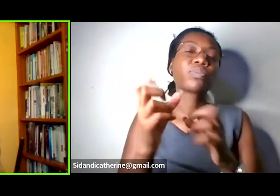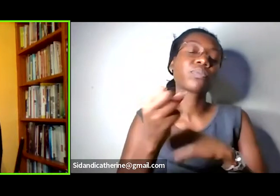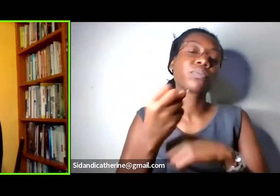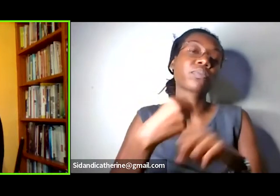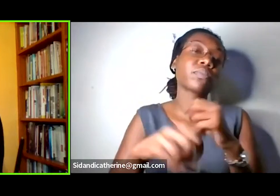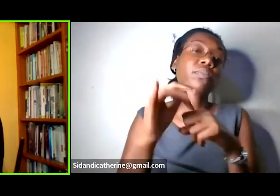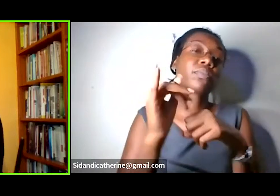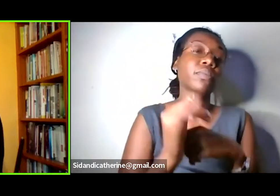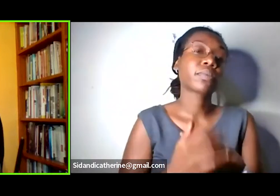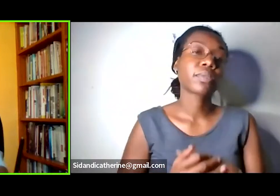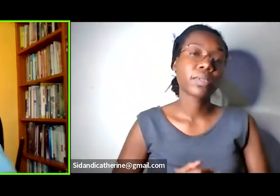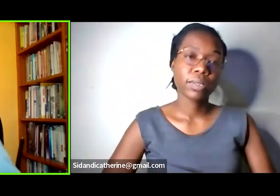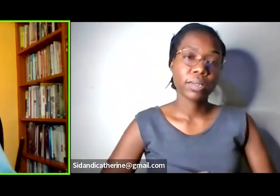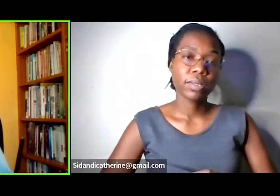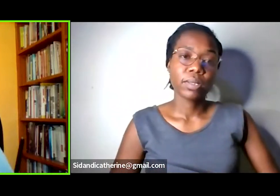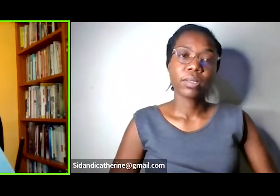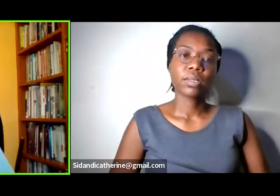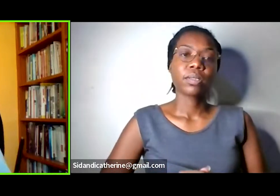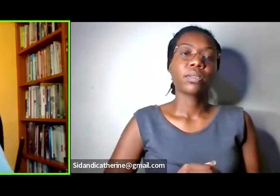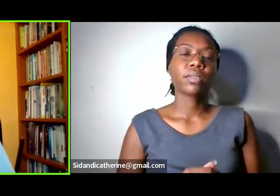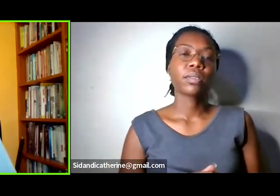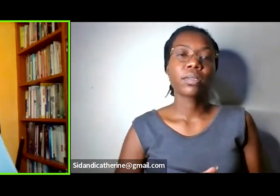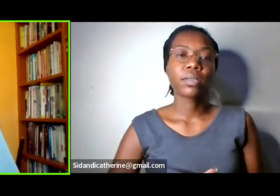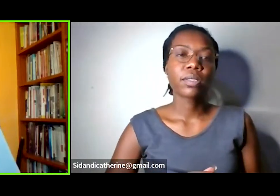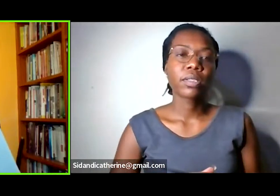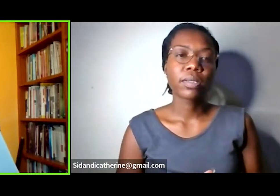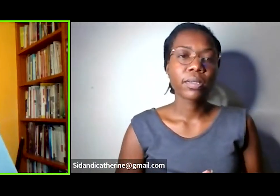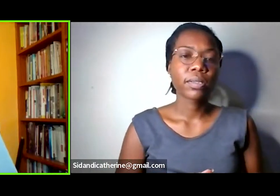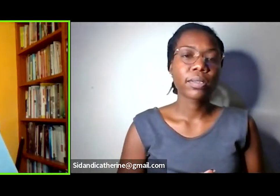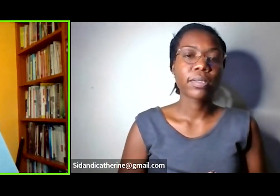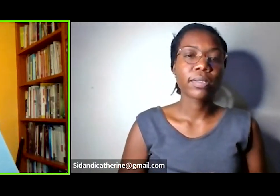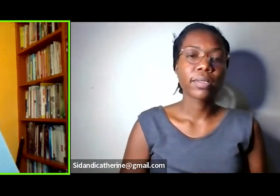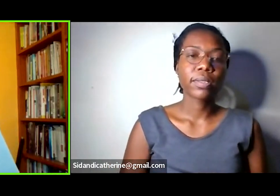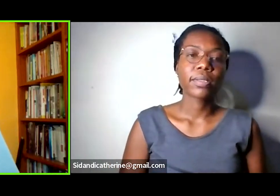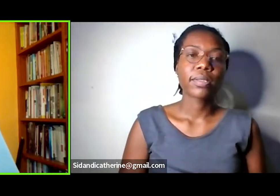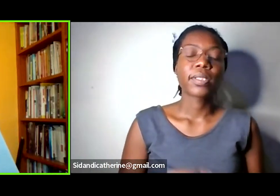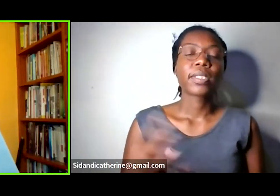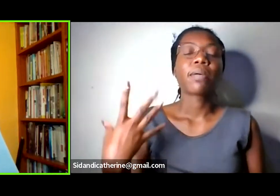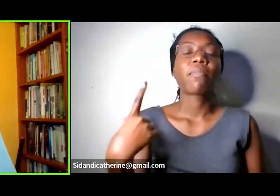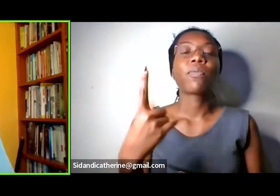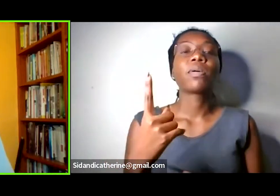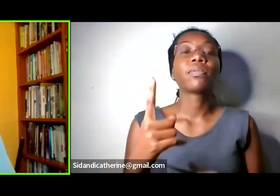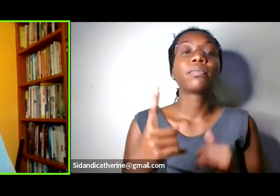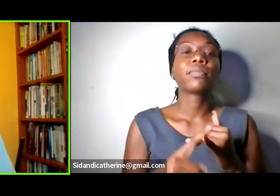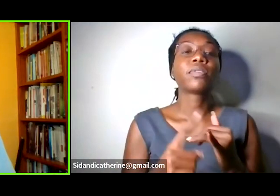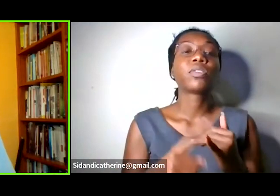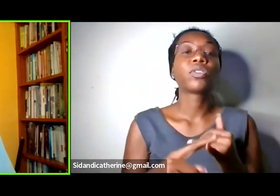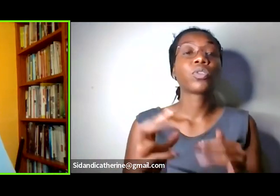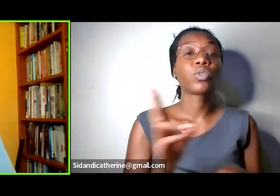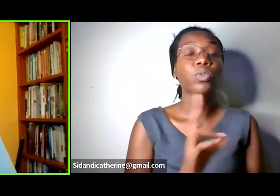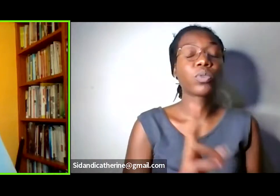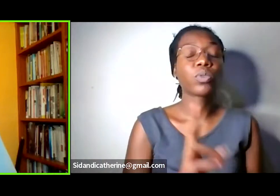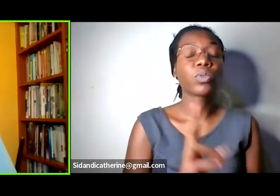that, you're calling me by name. You call me by my name, talk about my issues and challenges. The other thing there